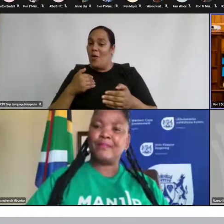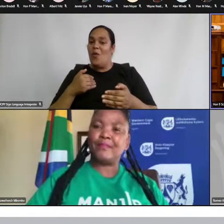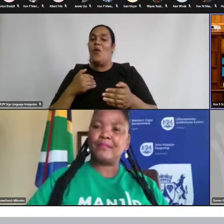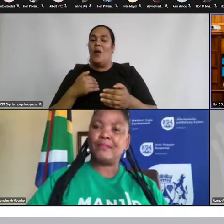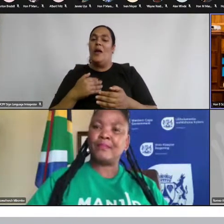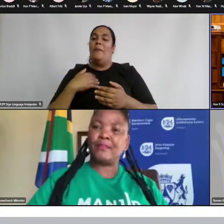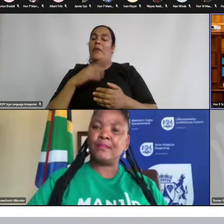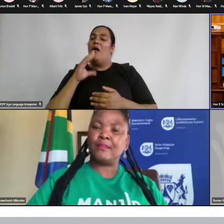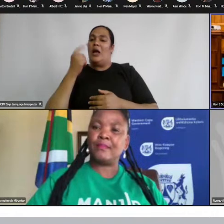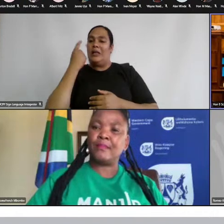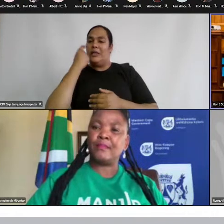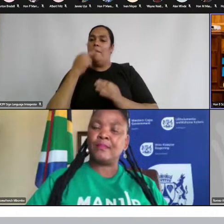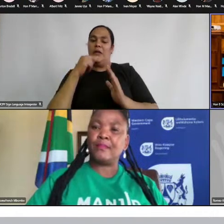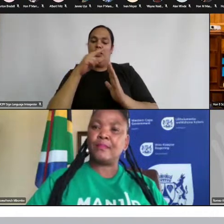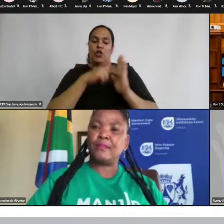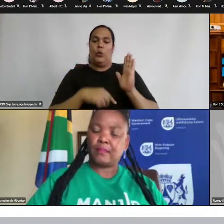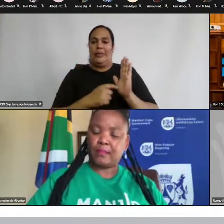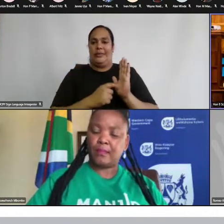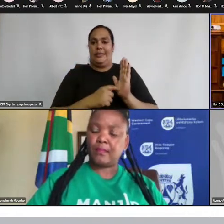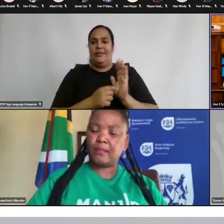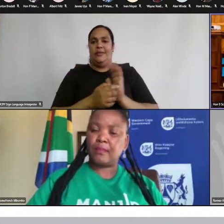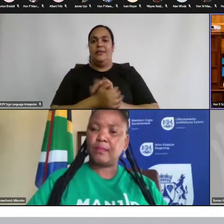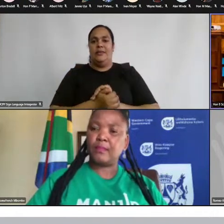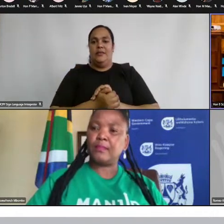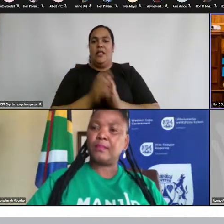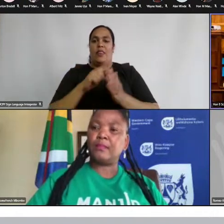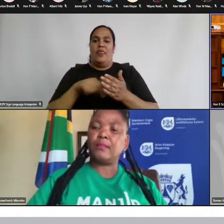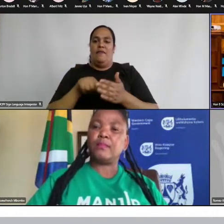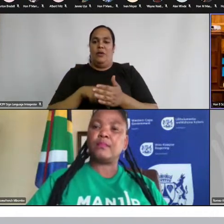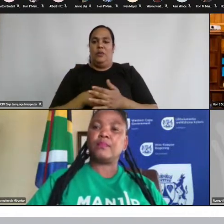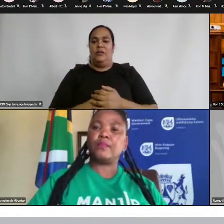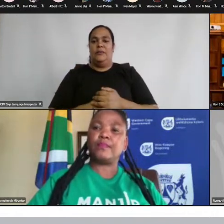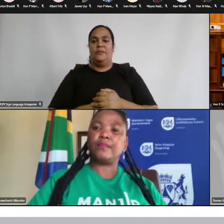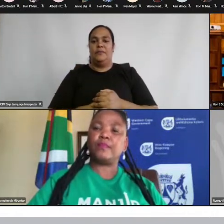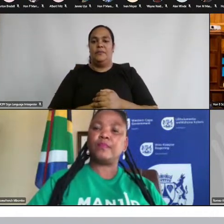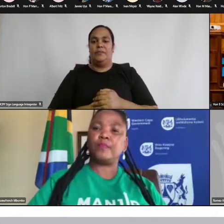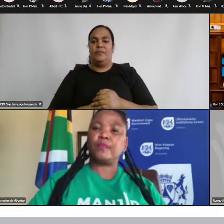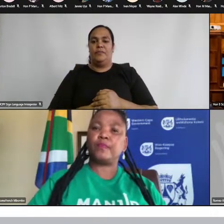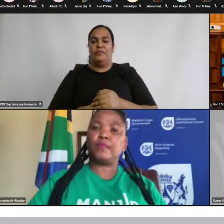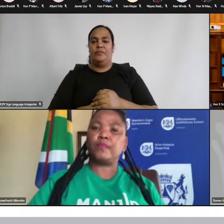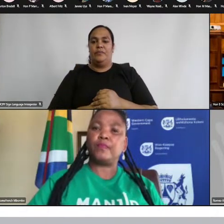I ask the secretary to read the bill, to read the vote.